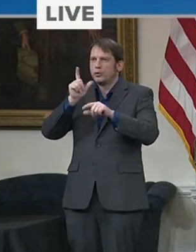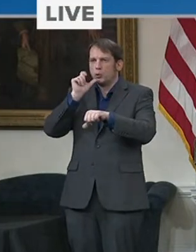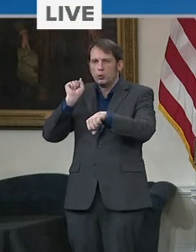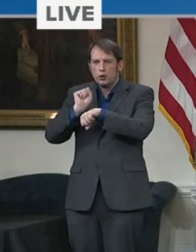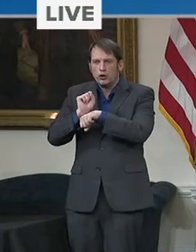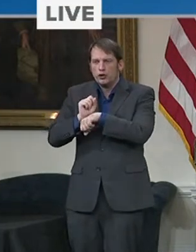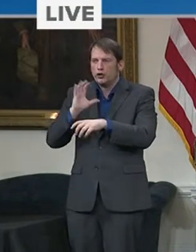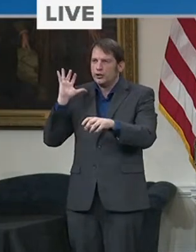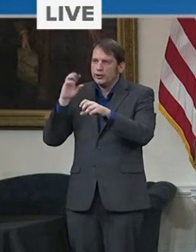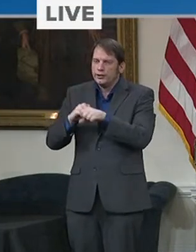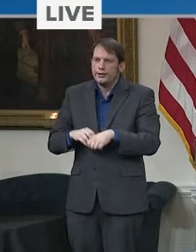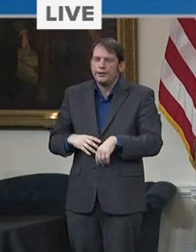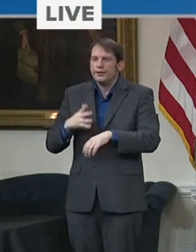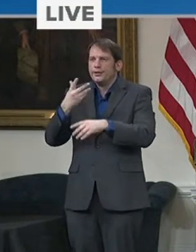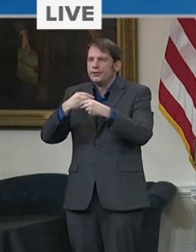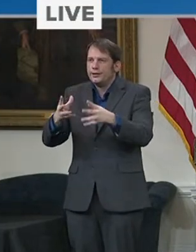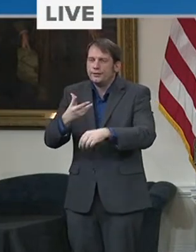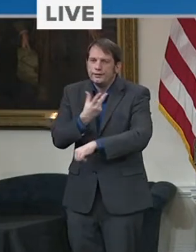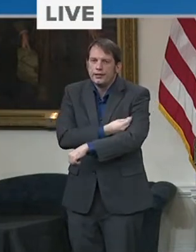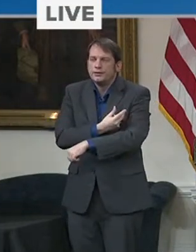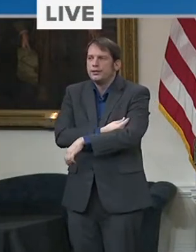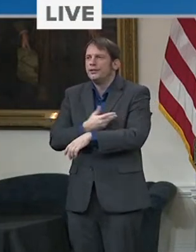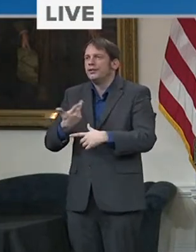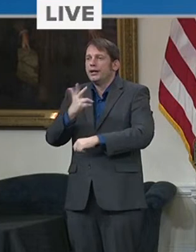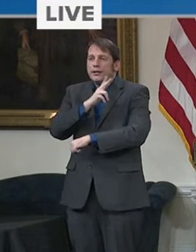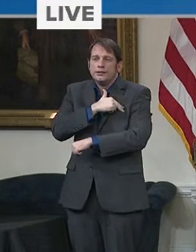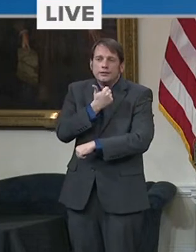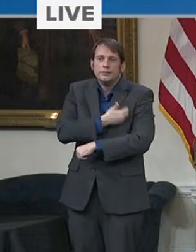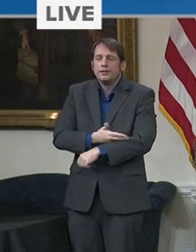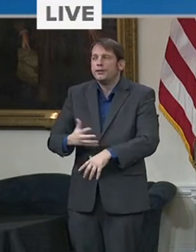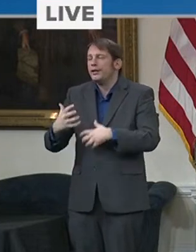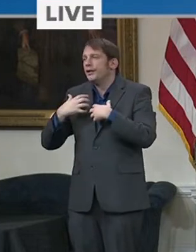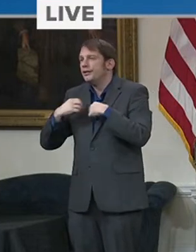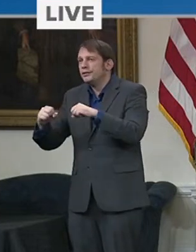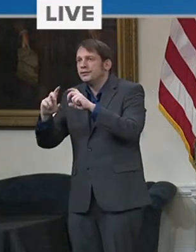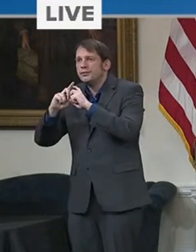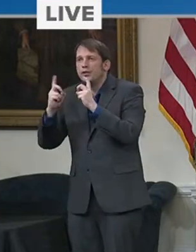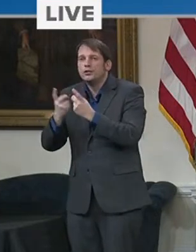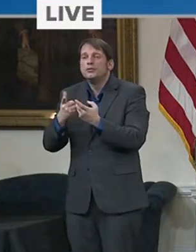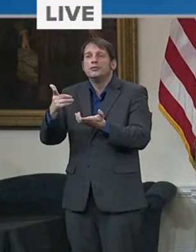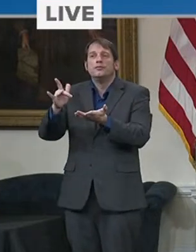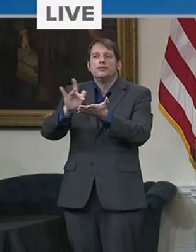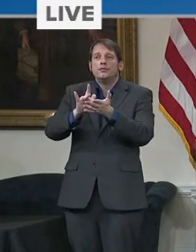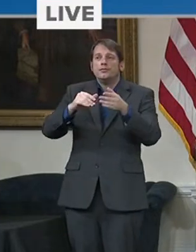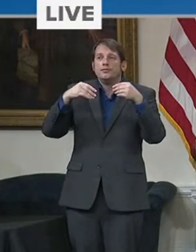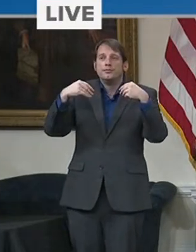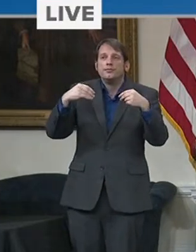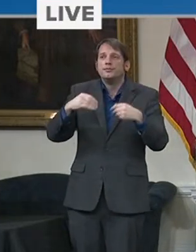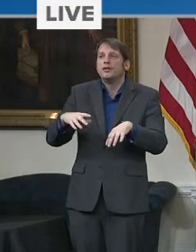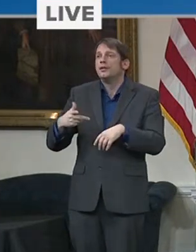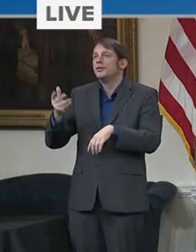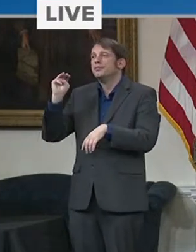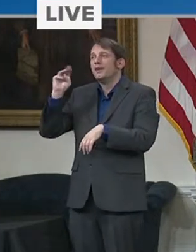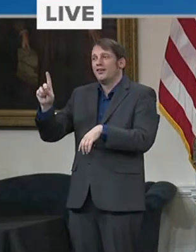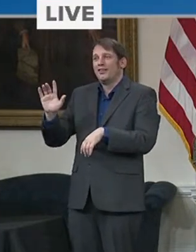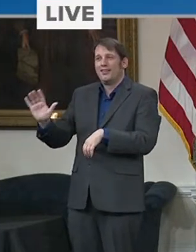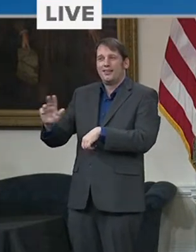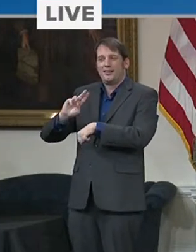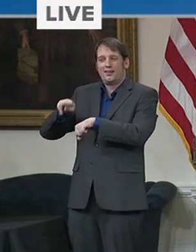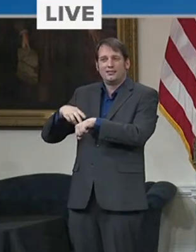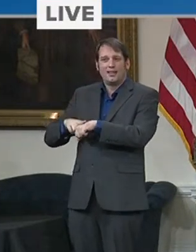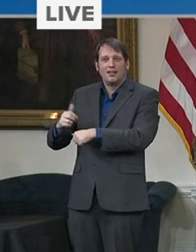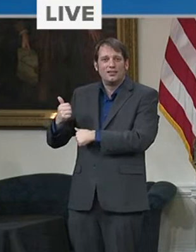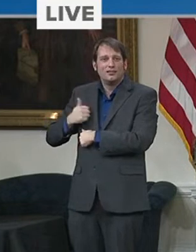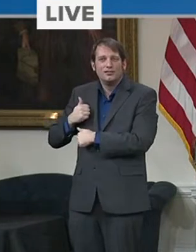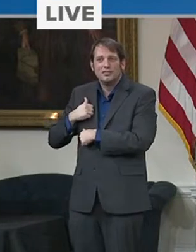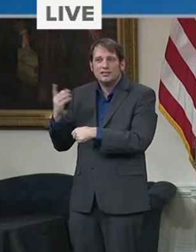hospitals, the local health departments, the pharmacists, the Maryland National Guard, our state